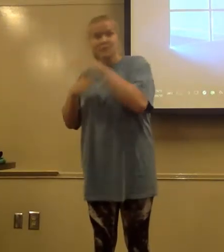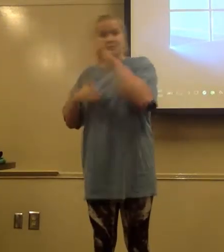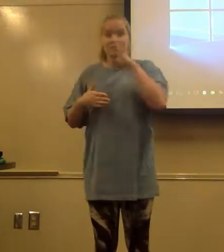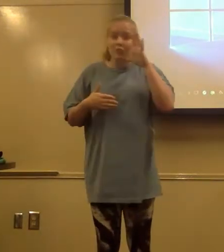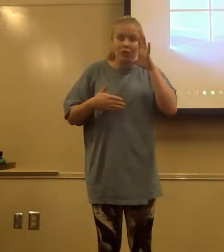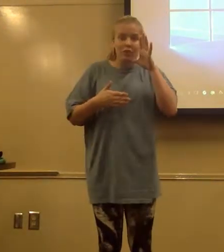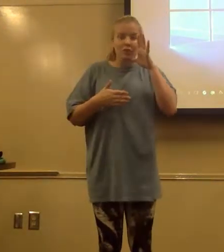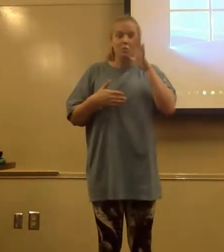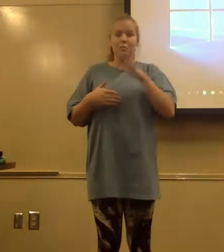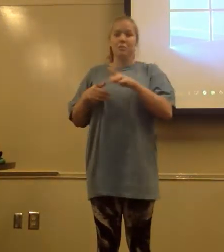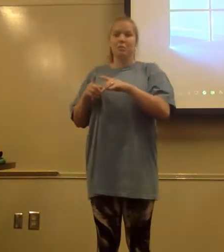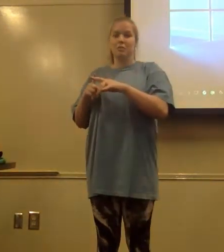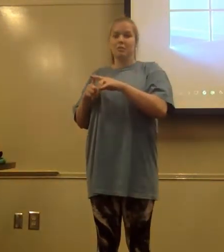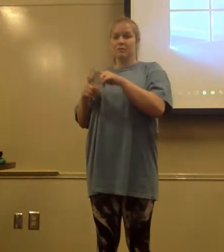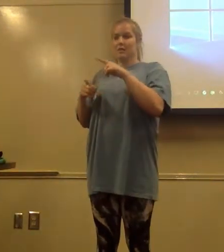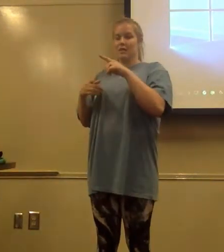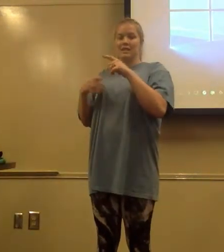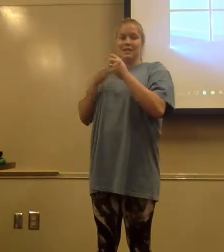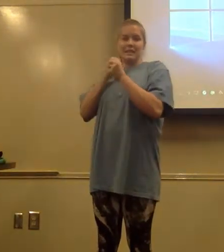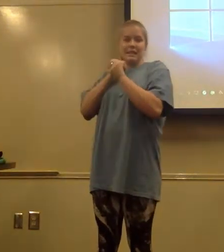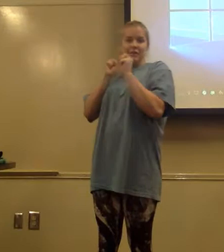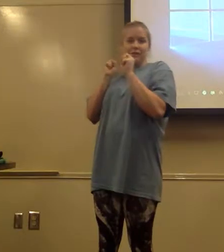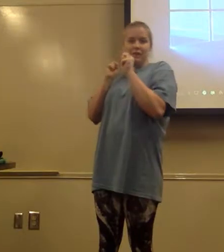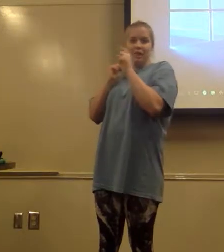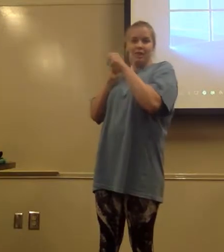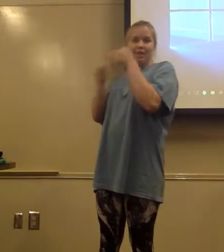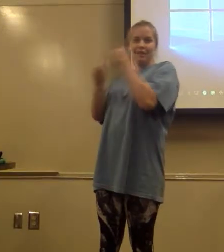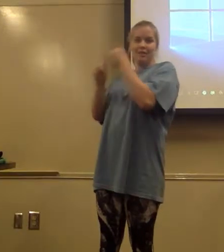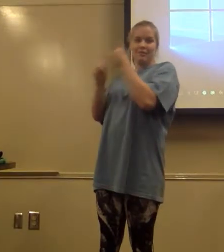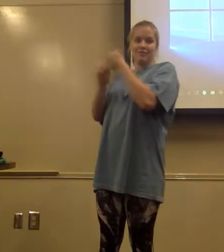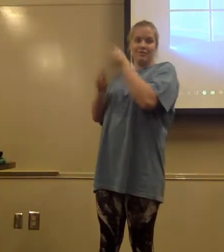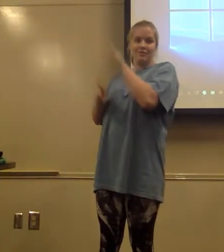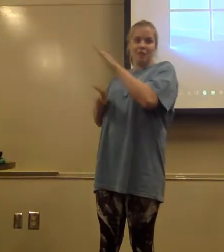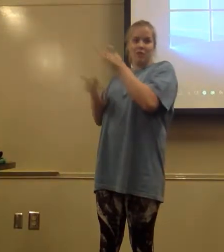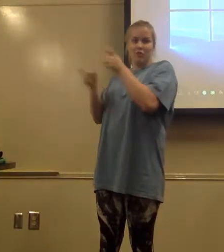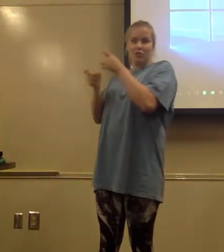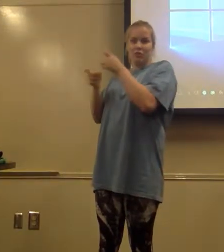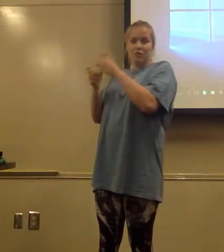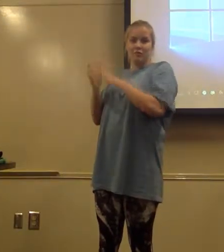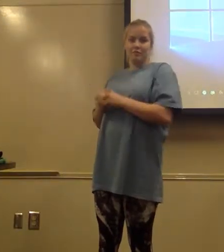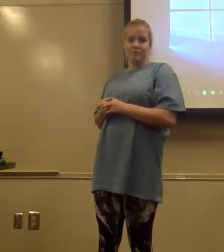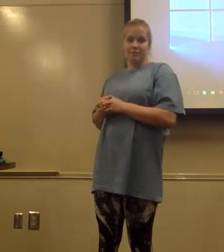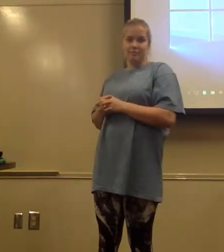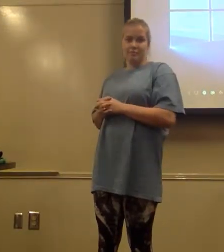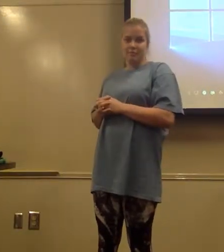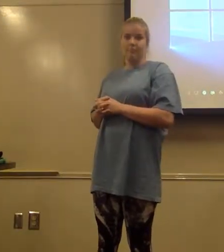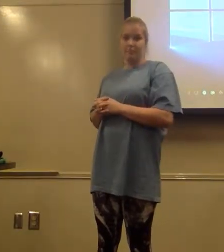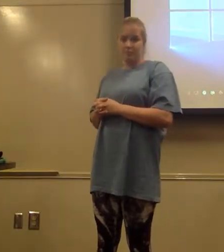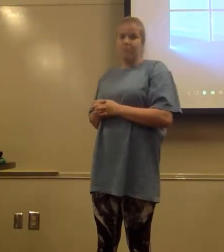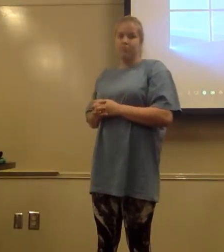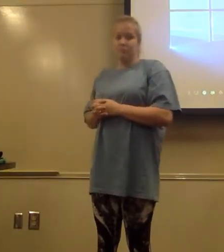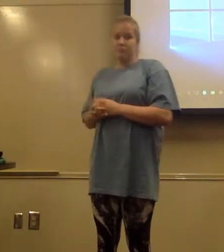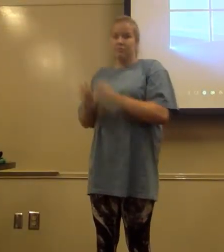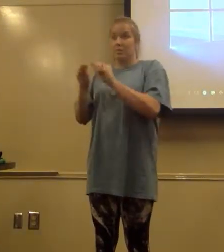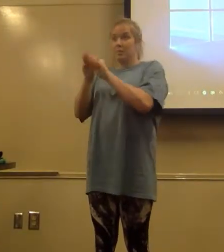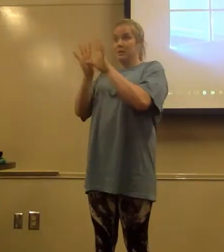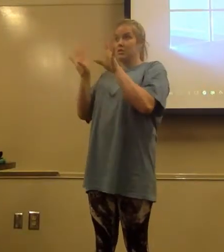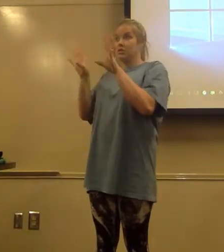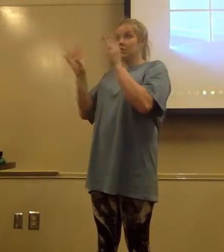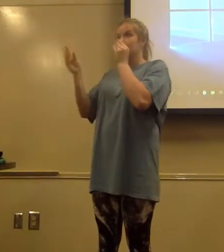meat inspections, helping to come up with the nutrition guidelines. So when it comes to eat more messaging, the message is clear. Eat more fruits and vegetables.